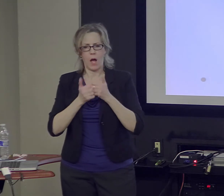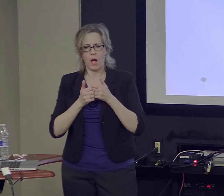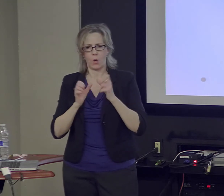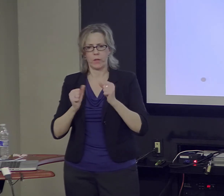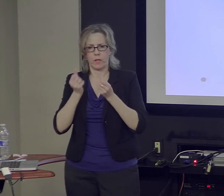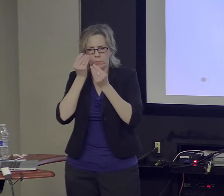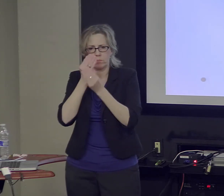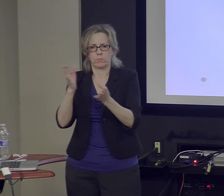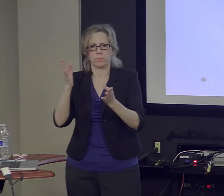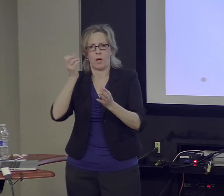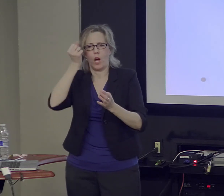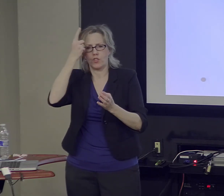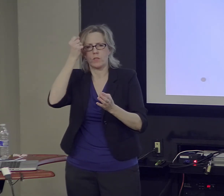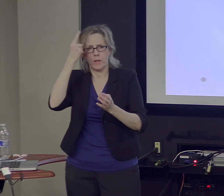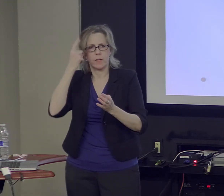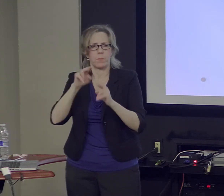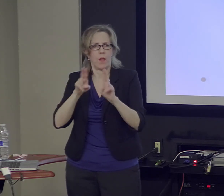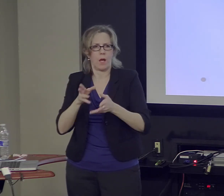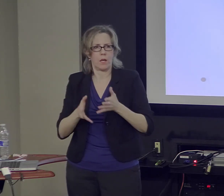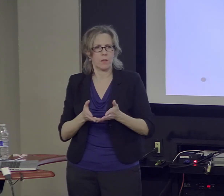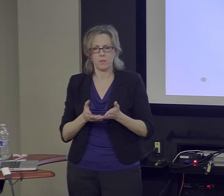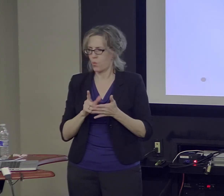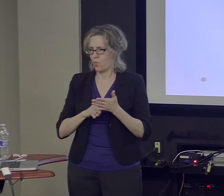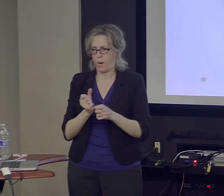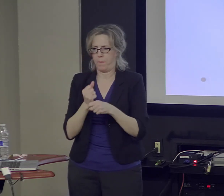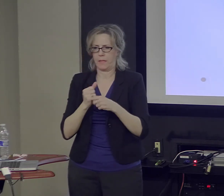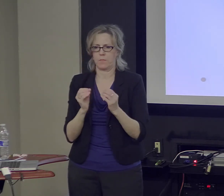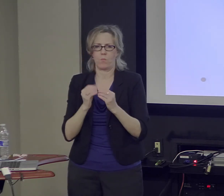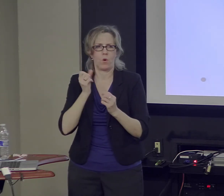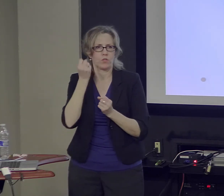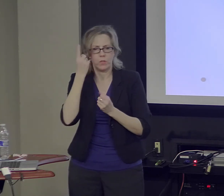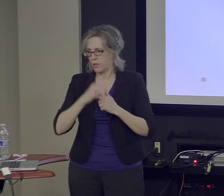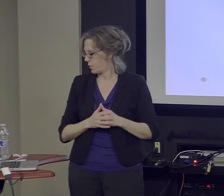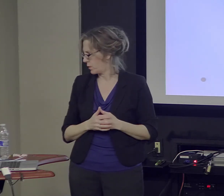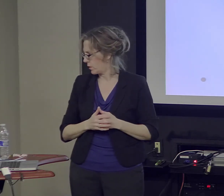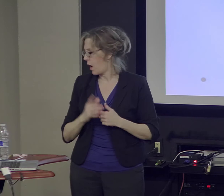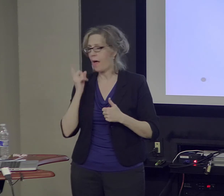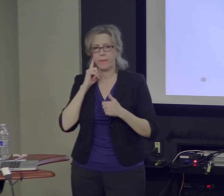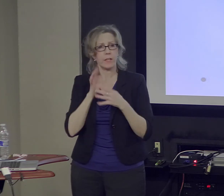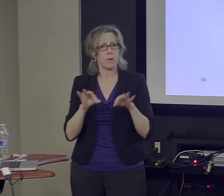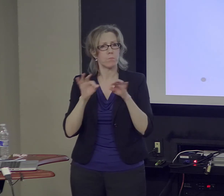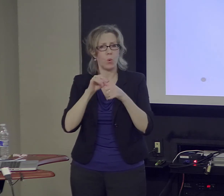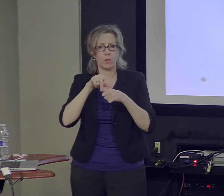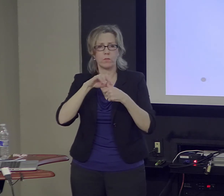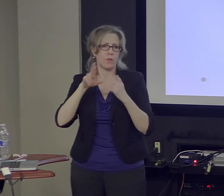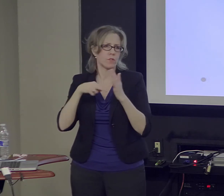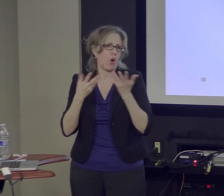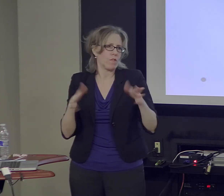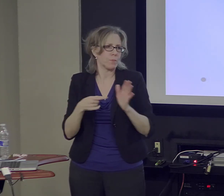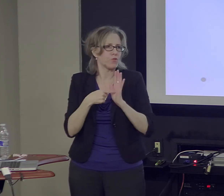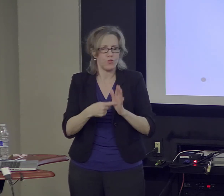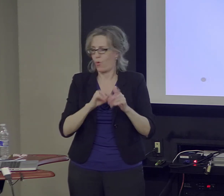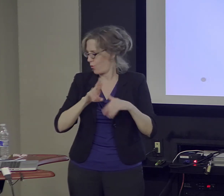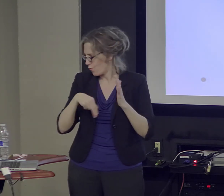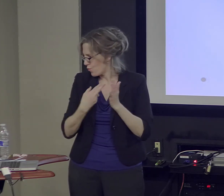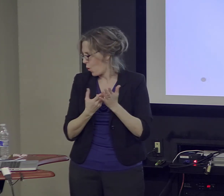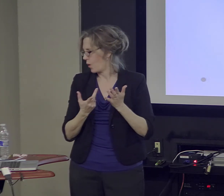I often wondered, how can we provide comprehension in international sign language? How can we increase international